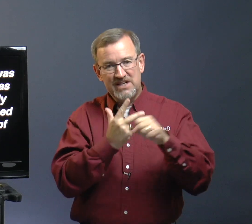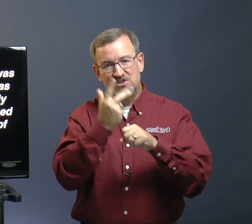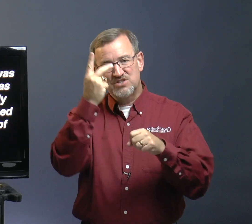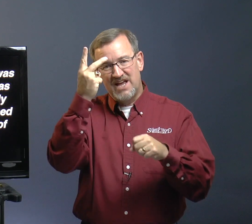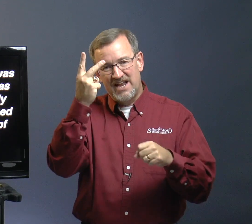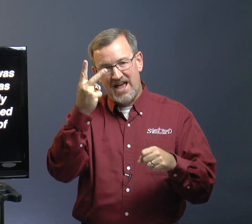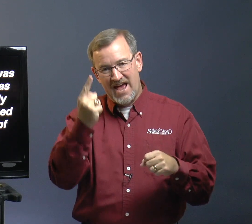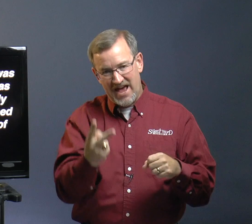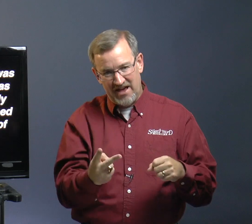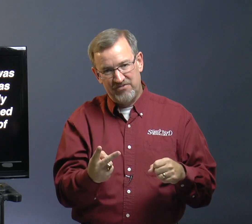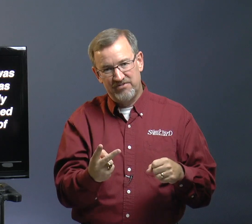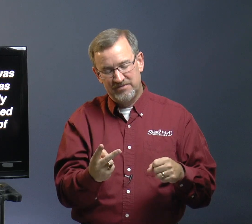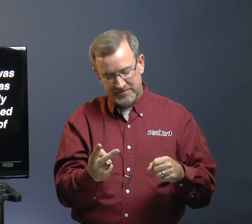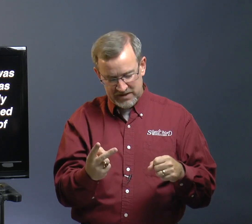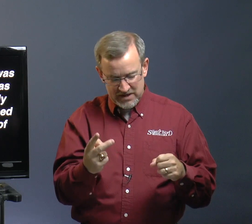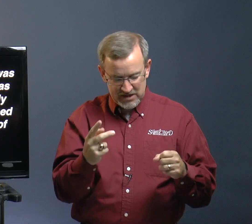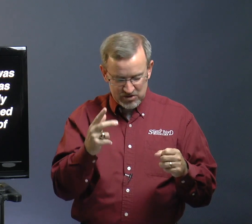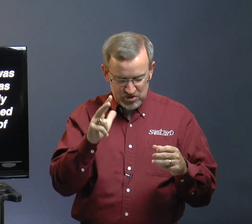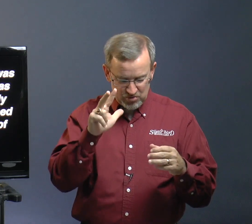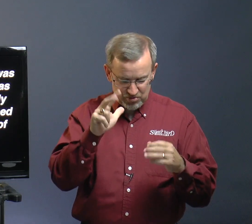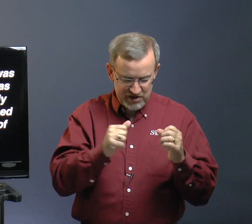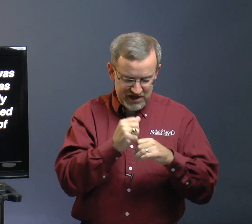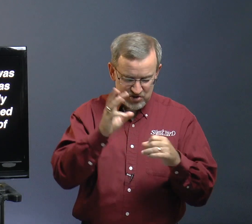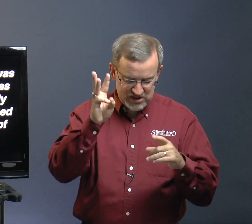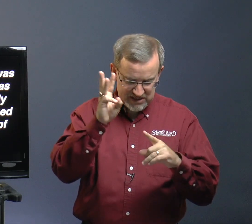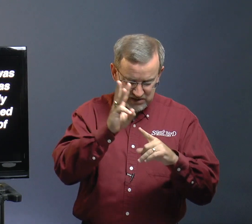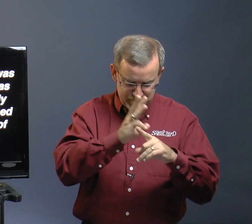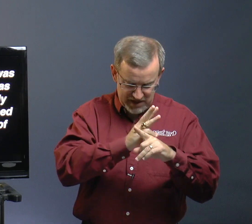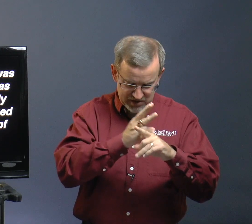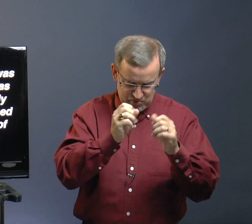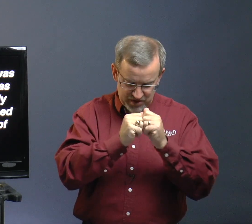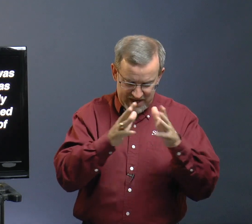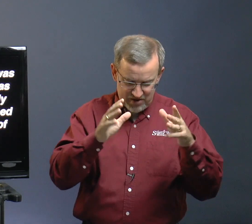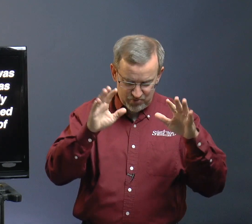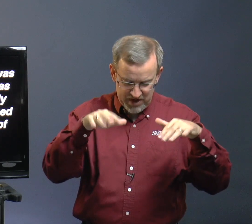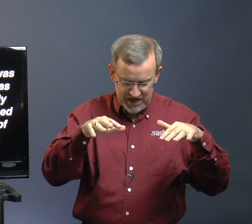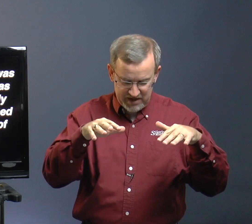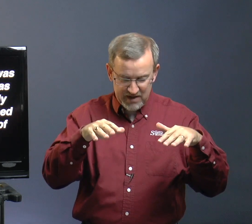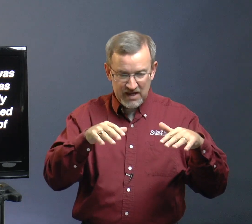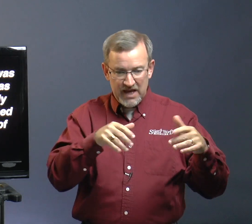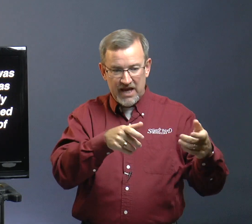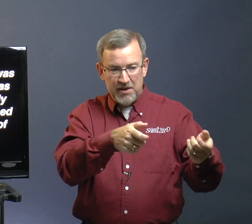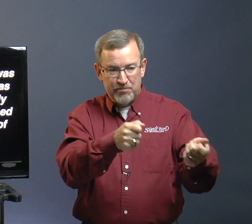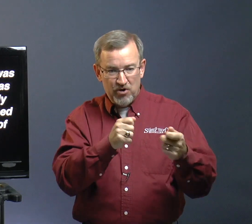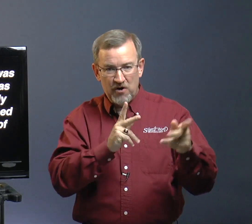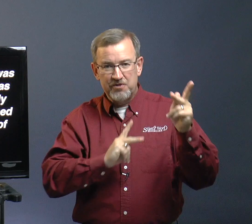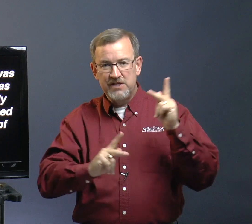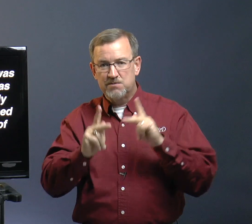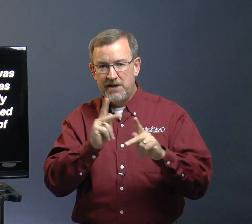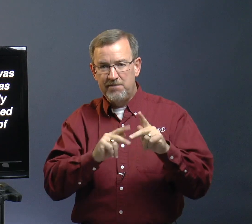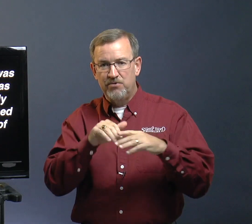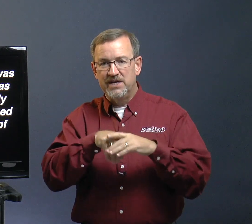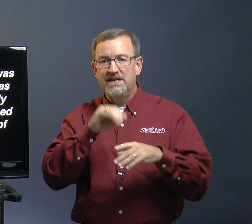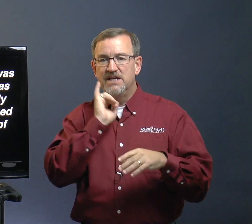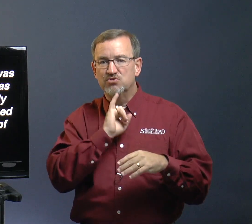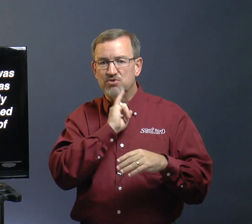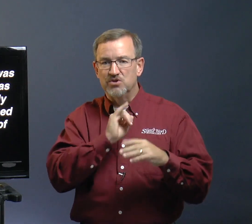3 years and a half. So 3 years, 6 months without rain, It brought these people in Israel to